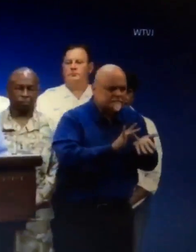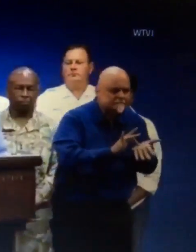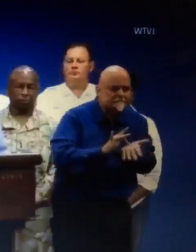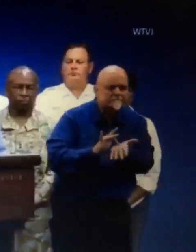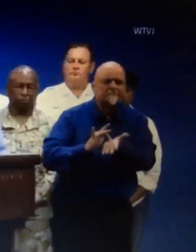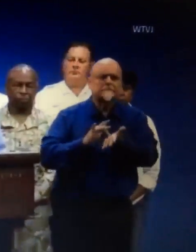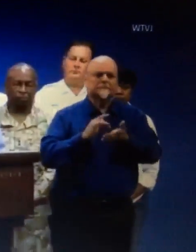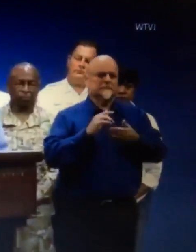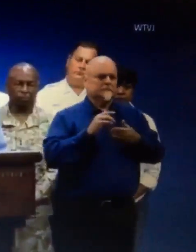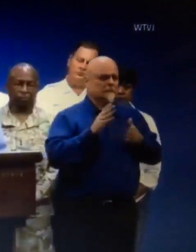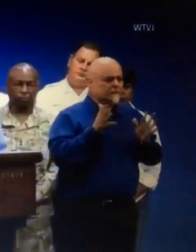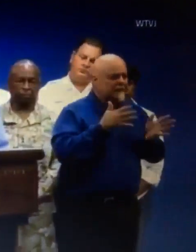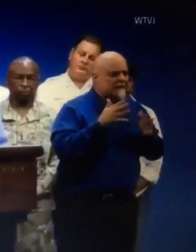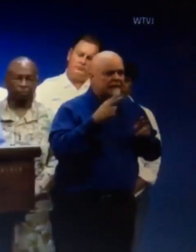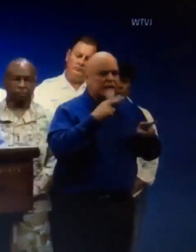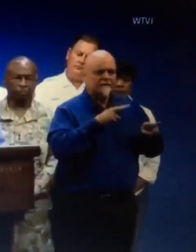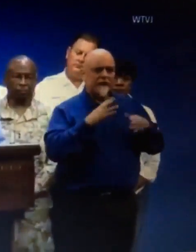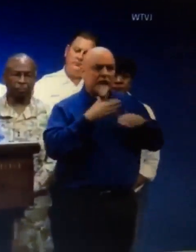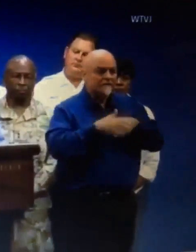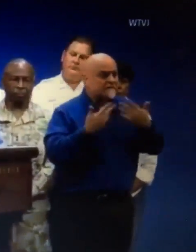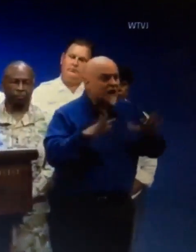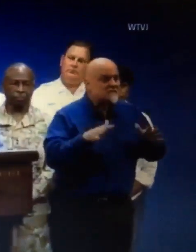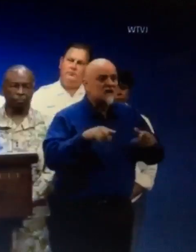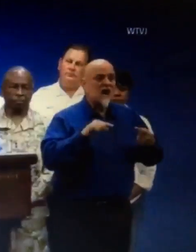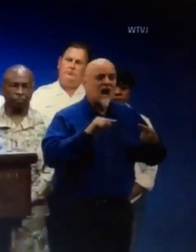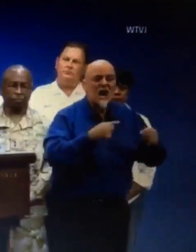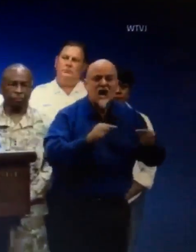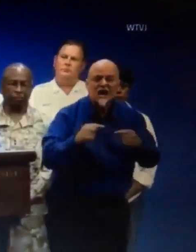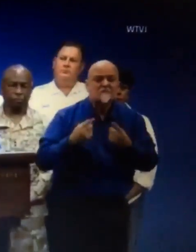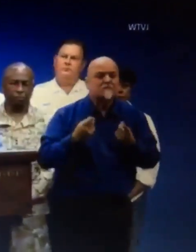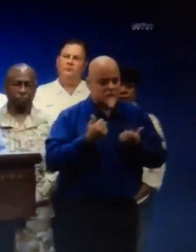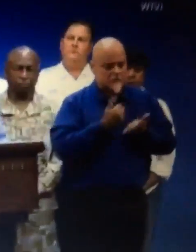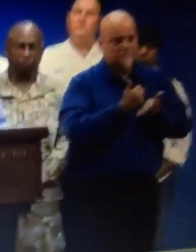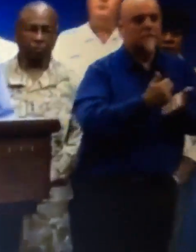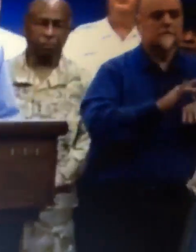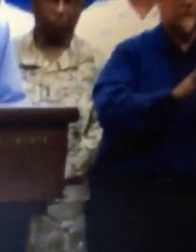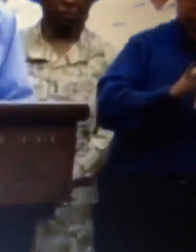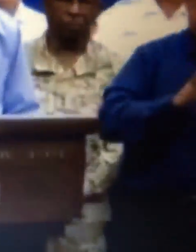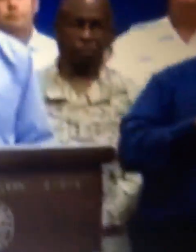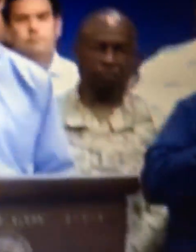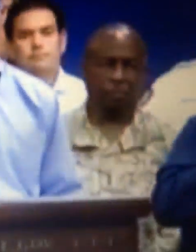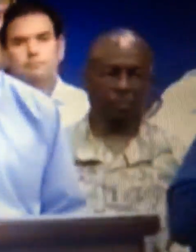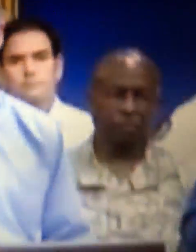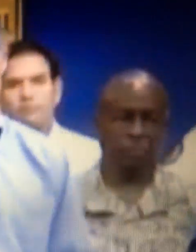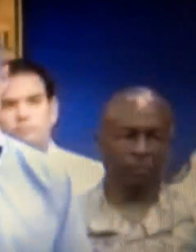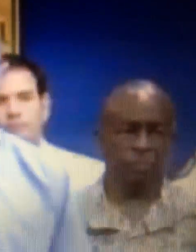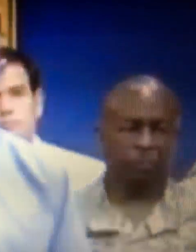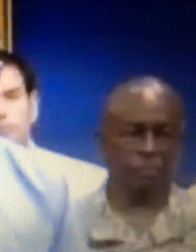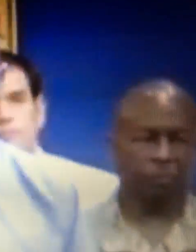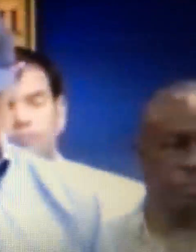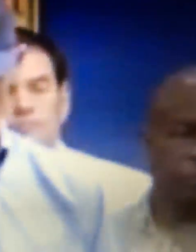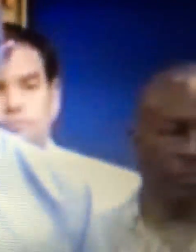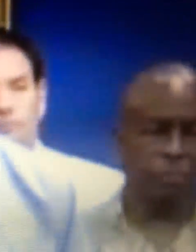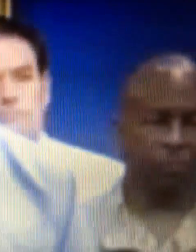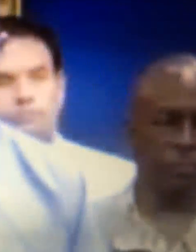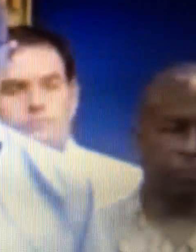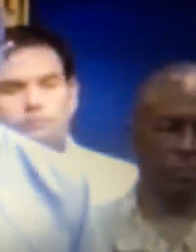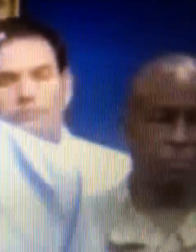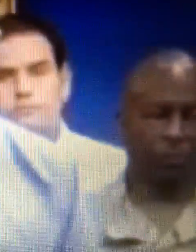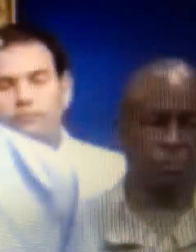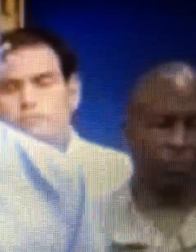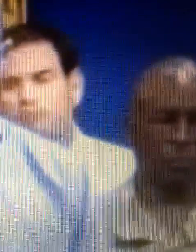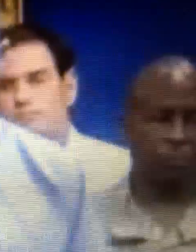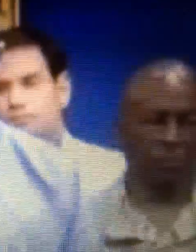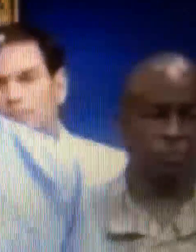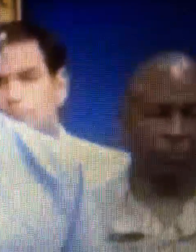storm. We've all seen reports on the news of grocery stores being out of water. Retailers are working as quickly as possible to fill grocery store shelves with water and